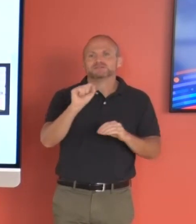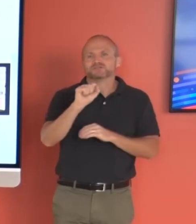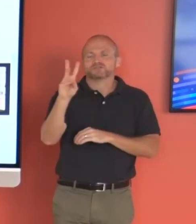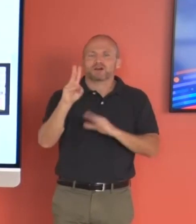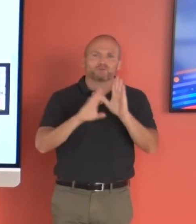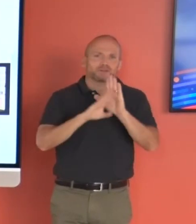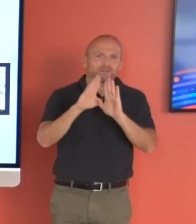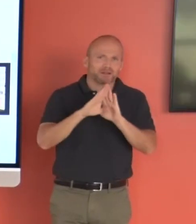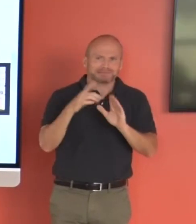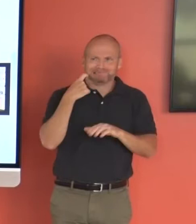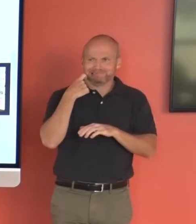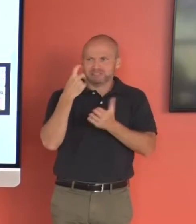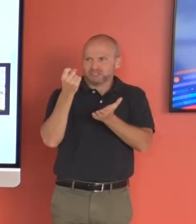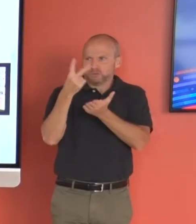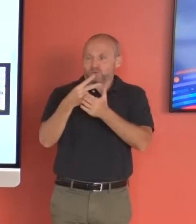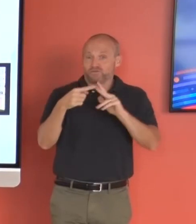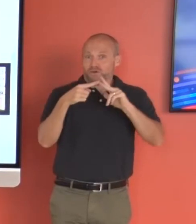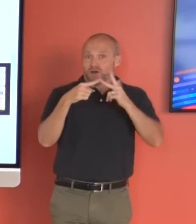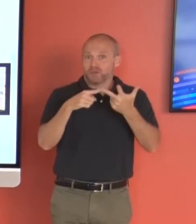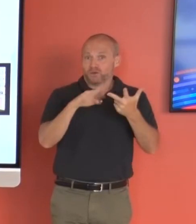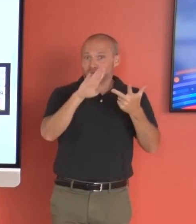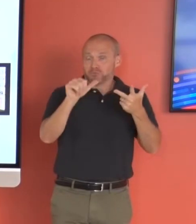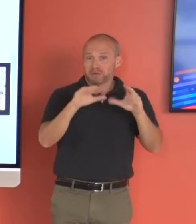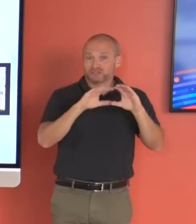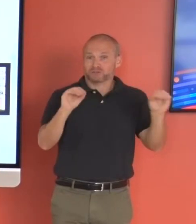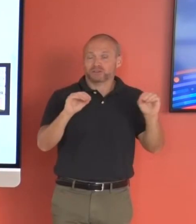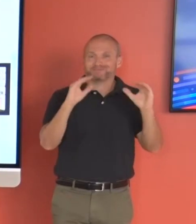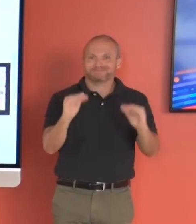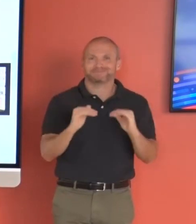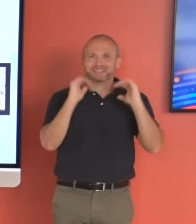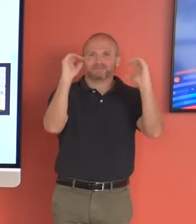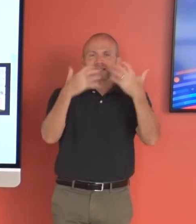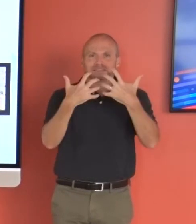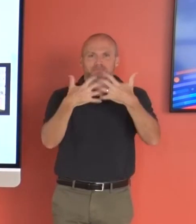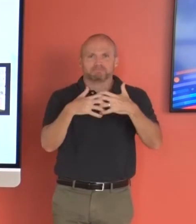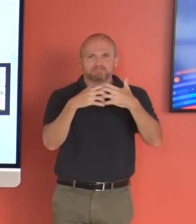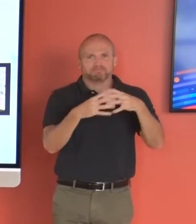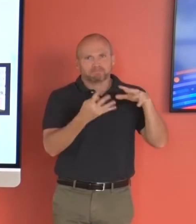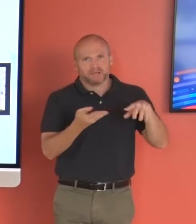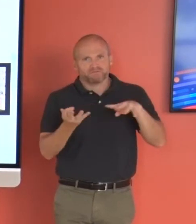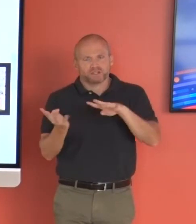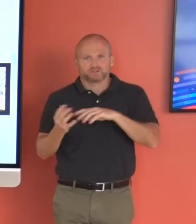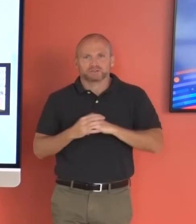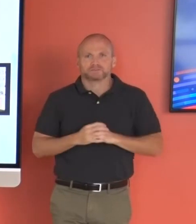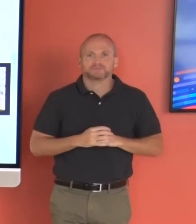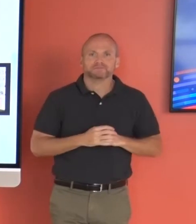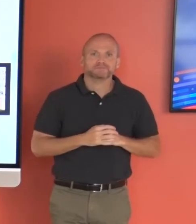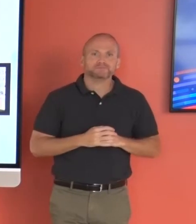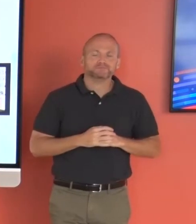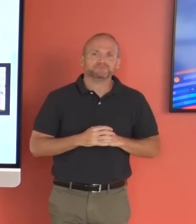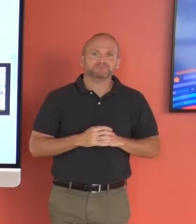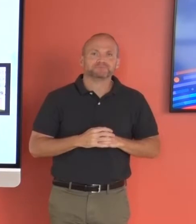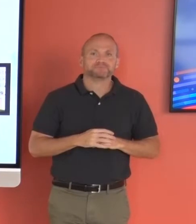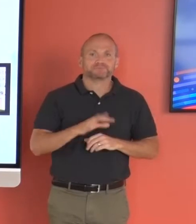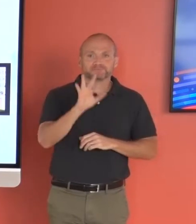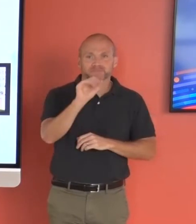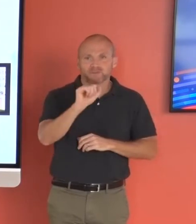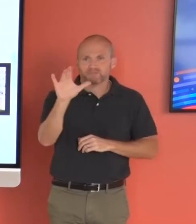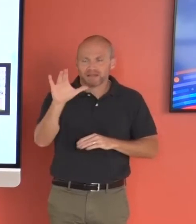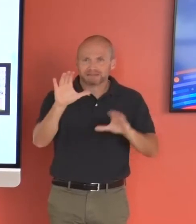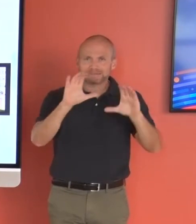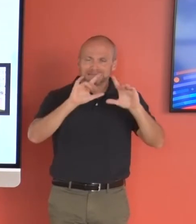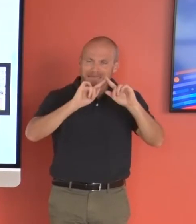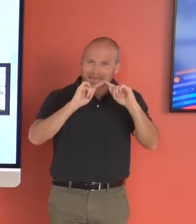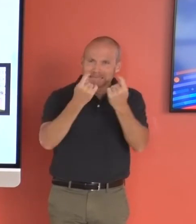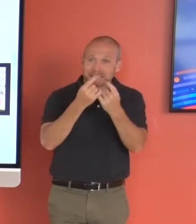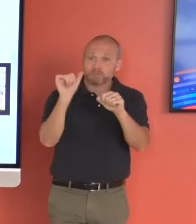then we were just approved for our third bachelor's degree in advanced manufacturing. Our faculty and team are working